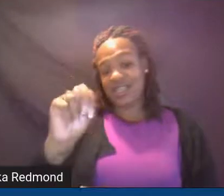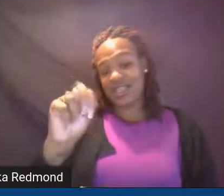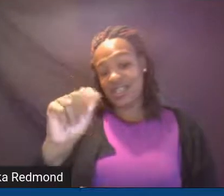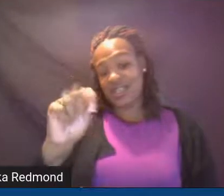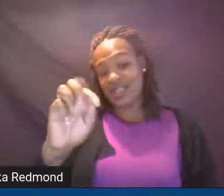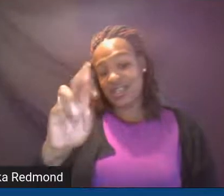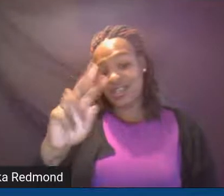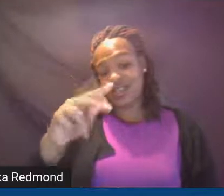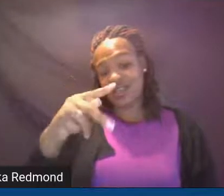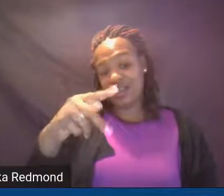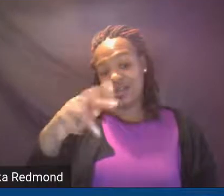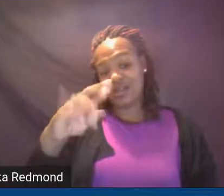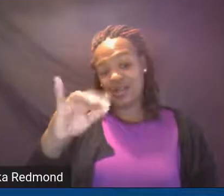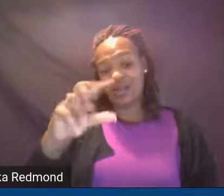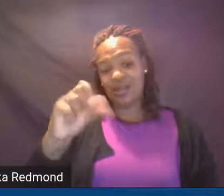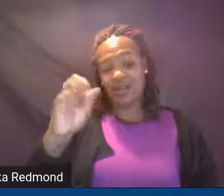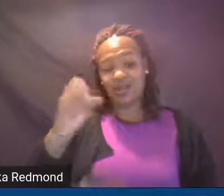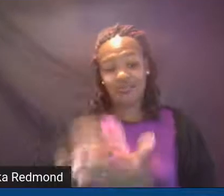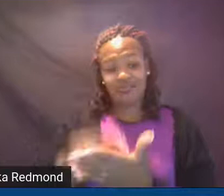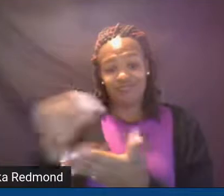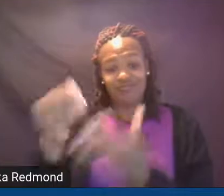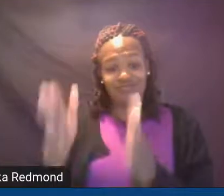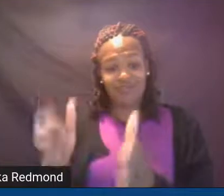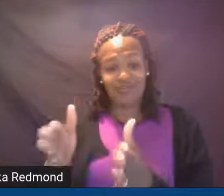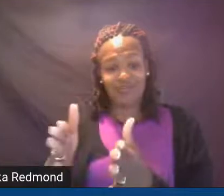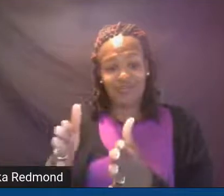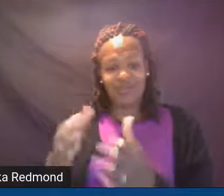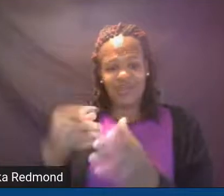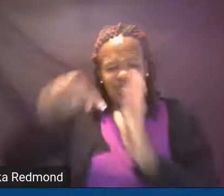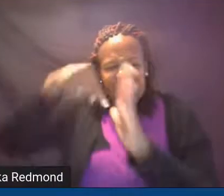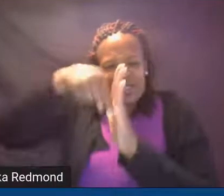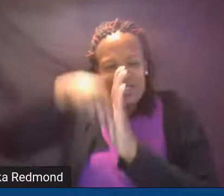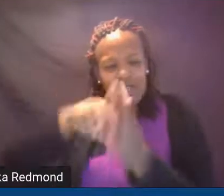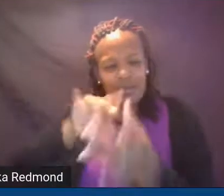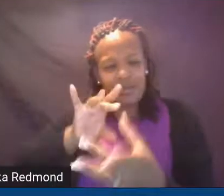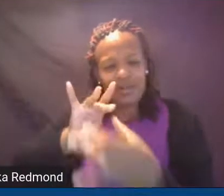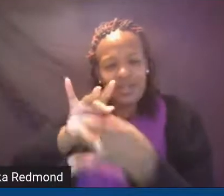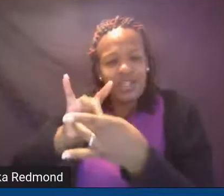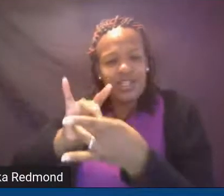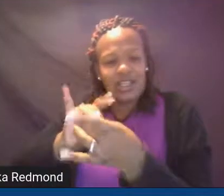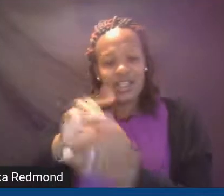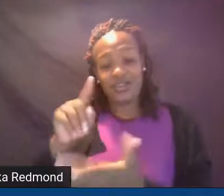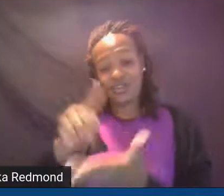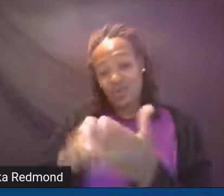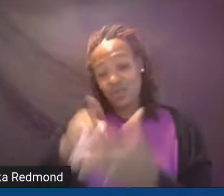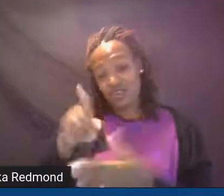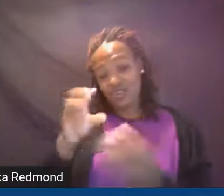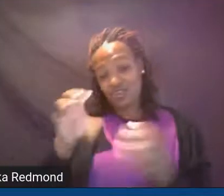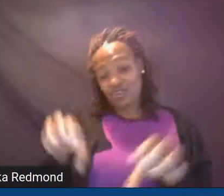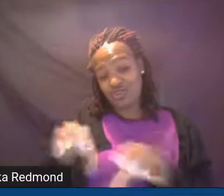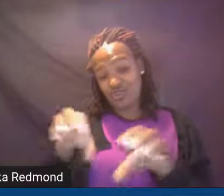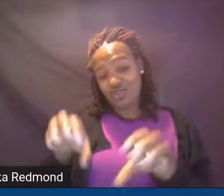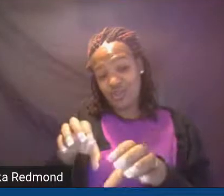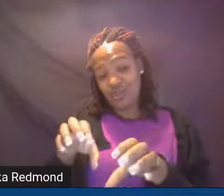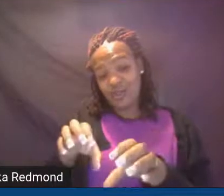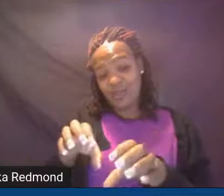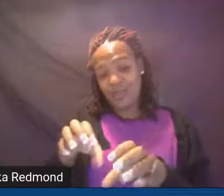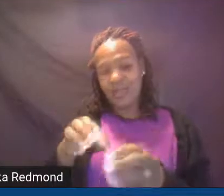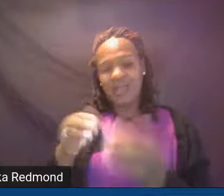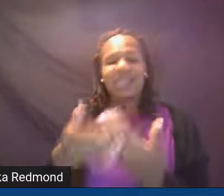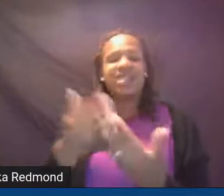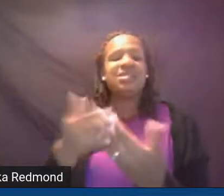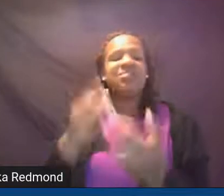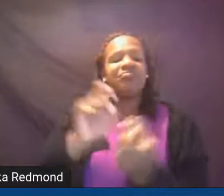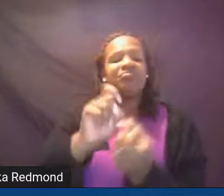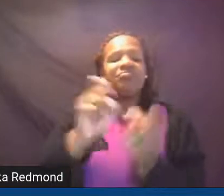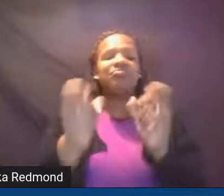the deeper the connection to what you're doing, the easier it's going to be to elicit change, right? And so, you